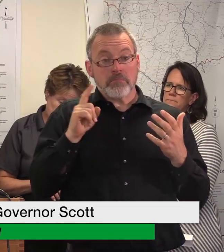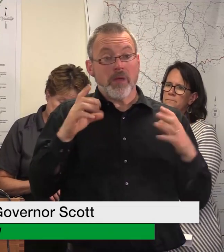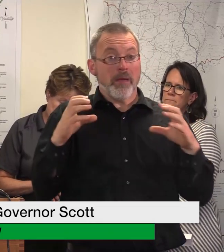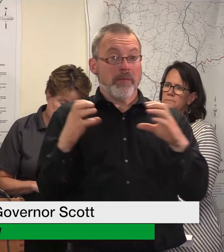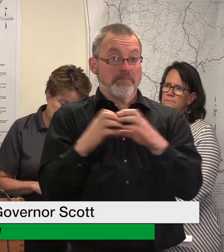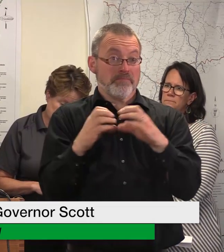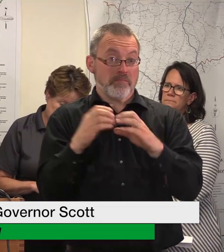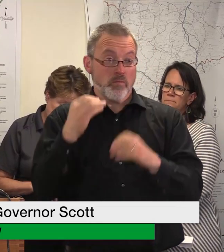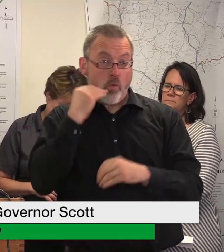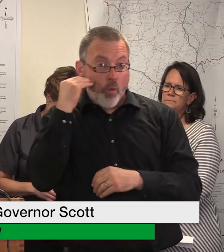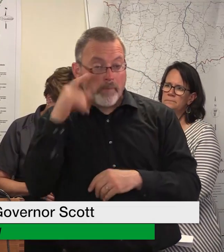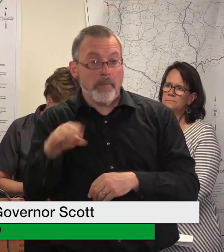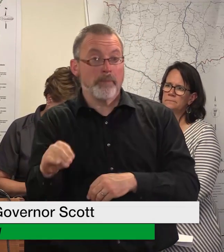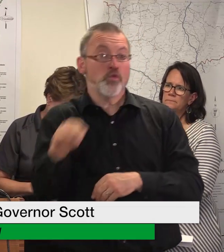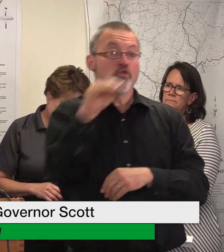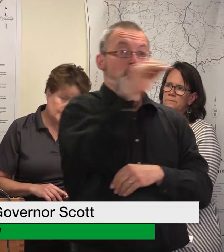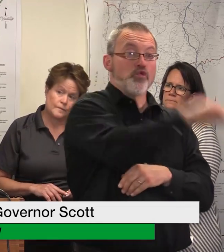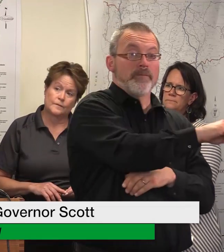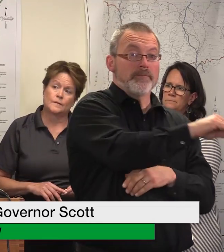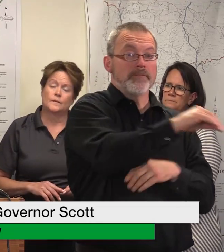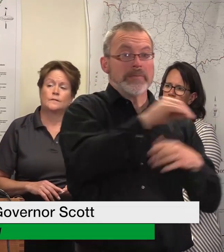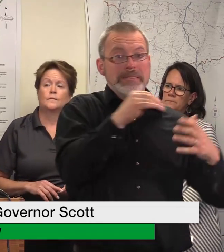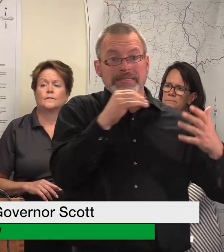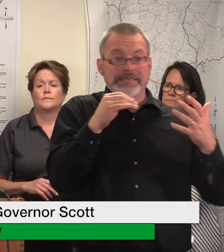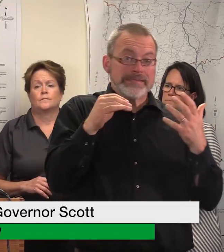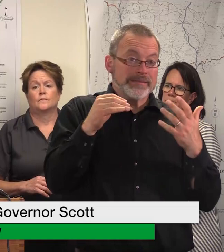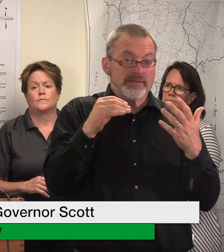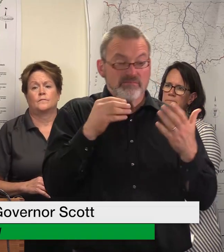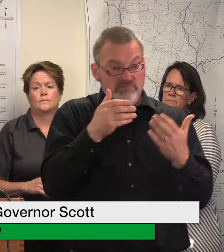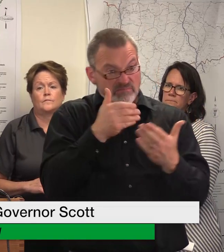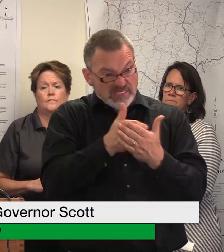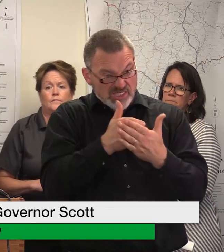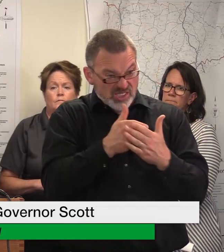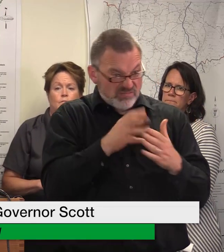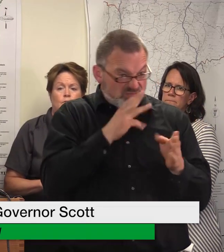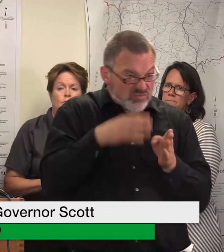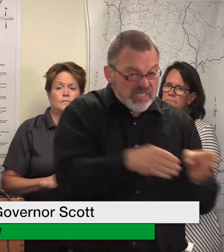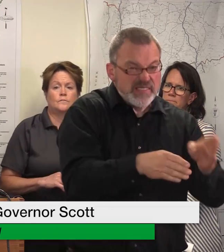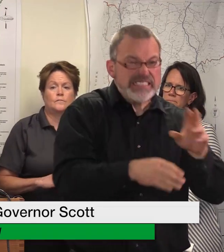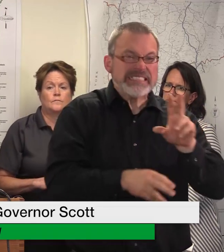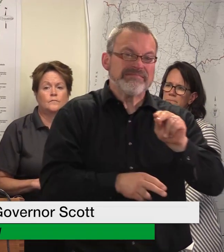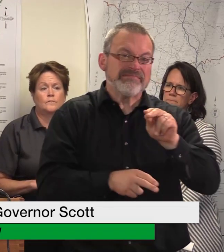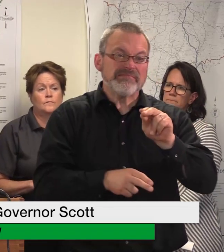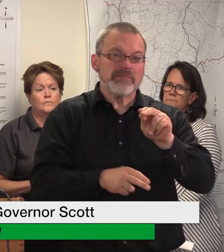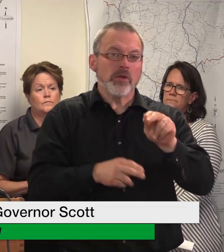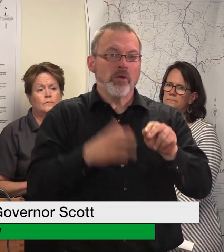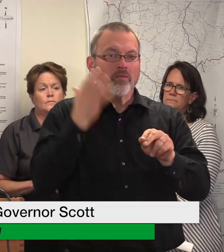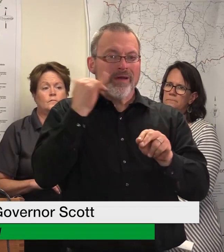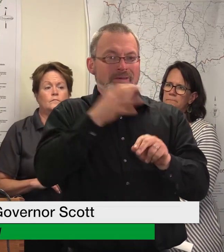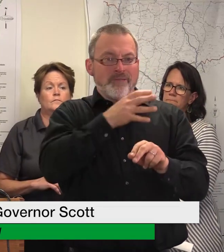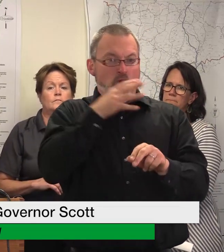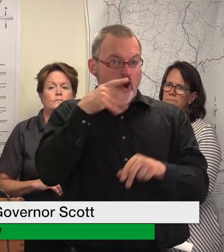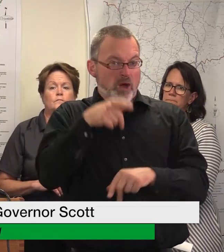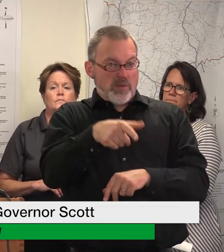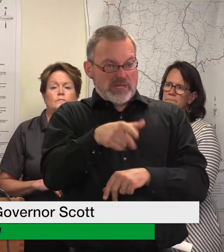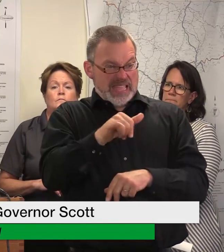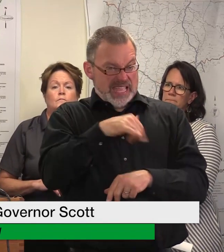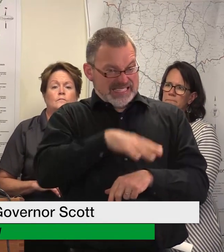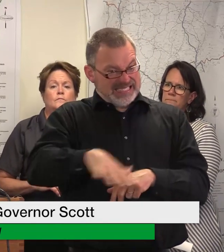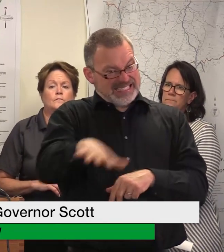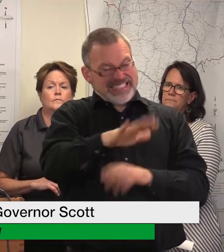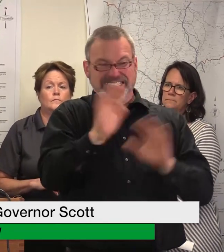might be in line with these waters. I think a lot of farmers are questioning how long they can stay in some of those areas as well.